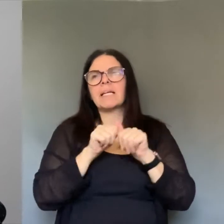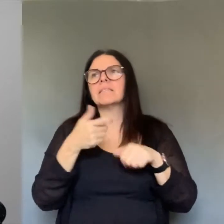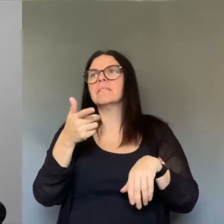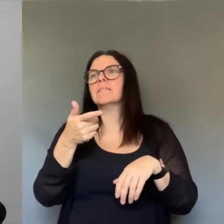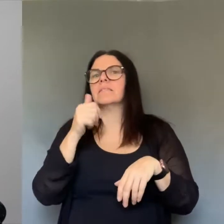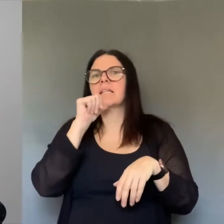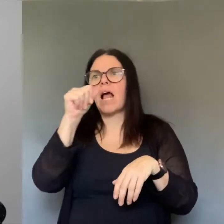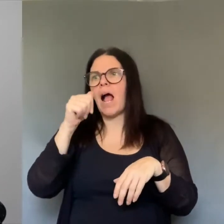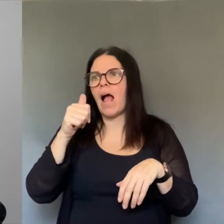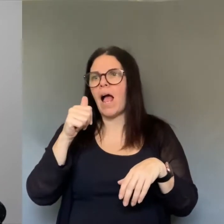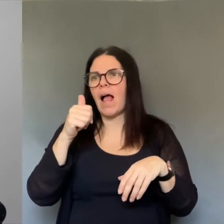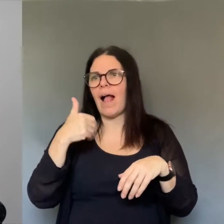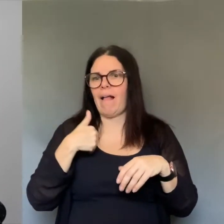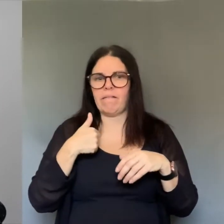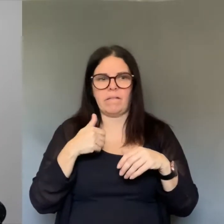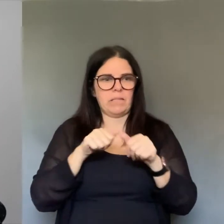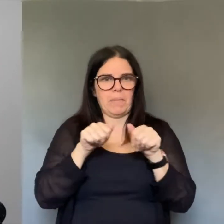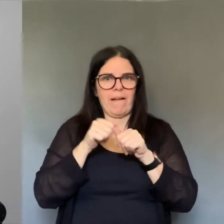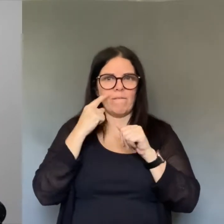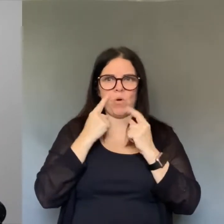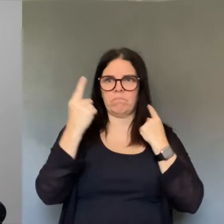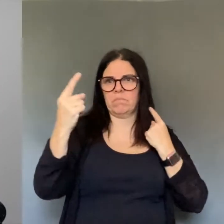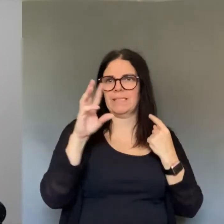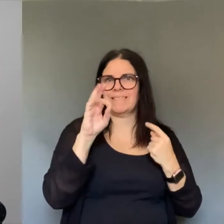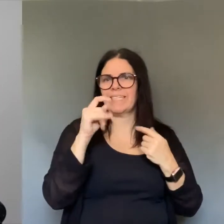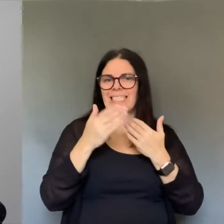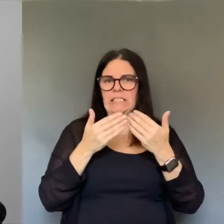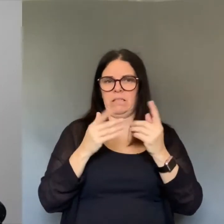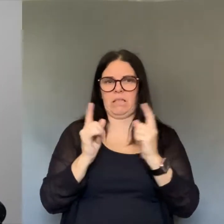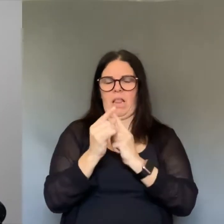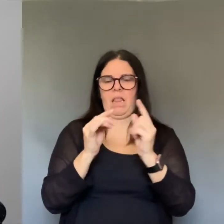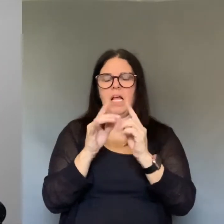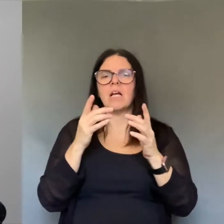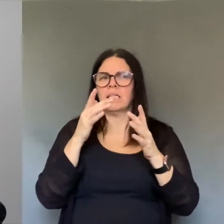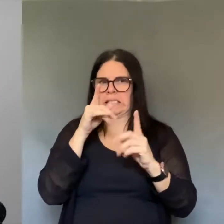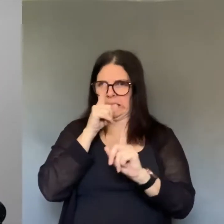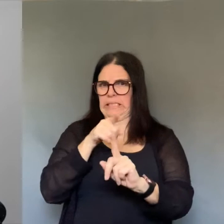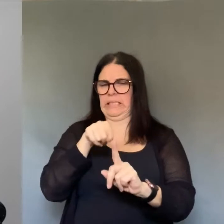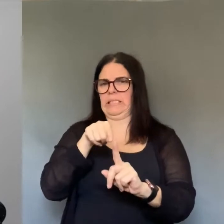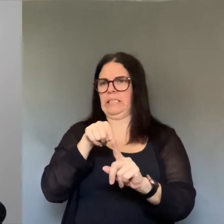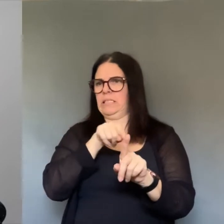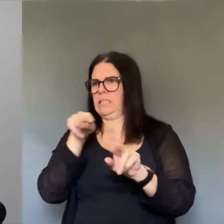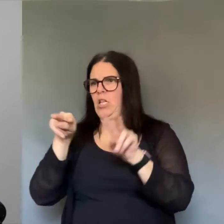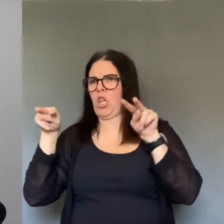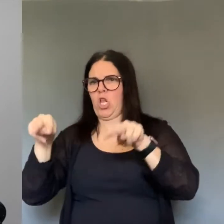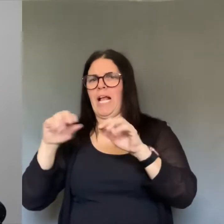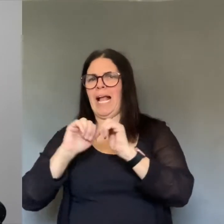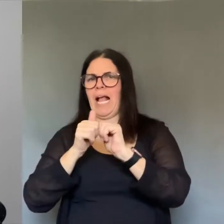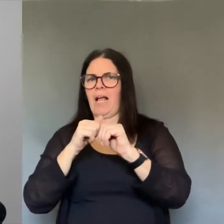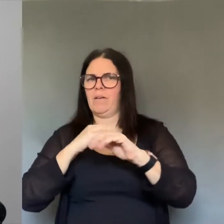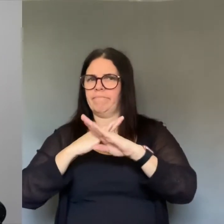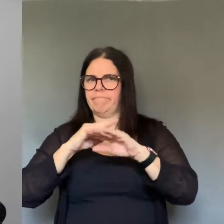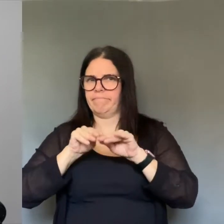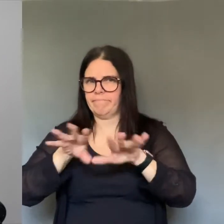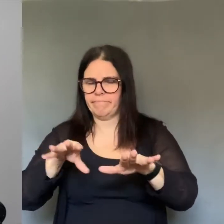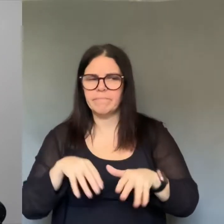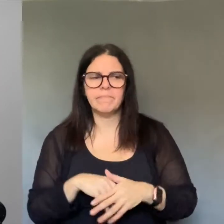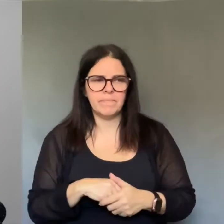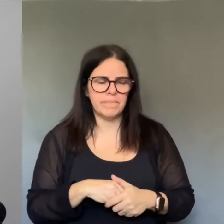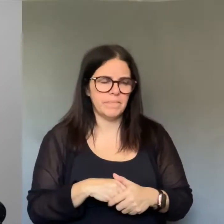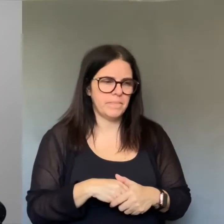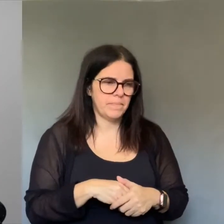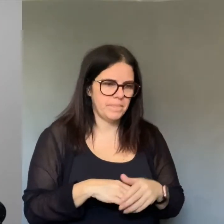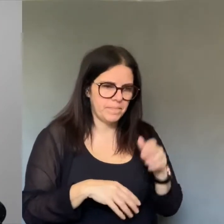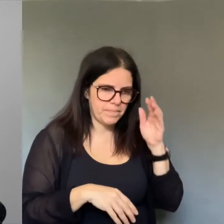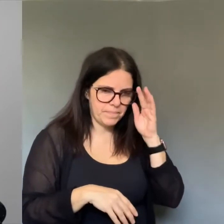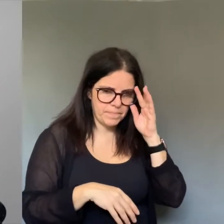to ensure that we're not missing out any high-risk population, and we are providing taking care